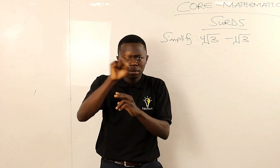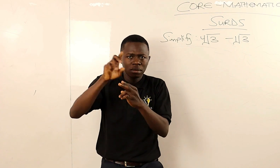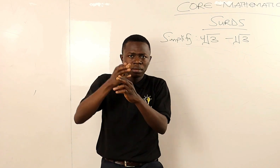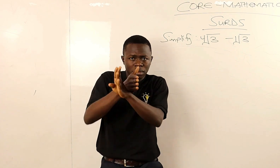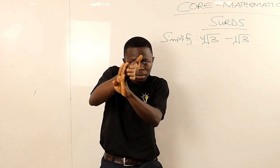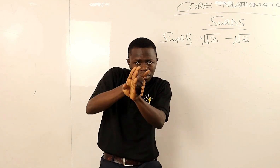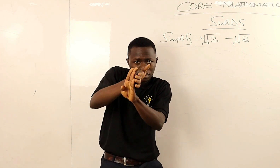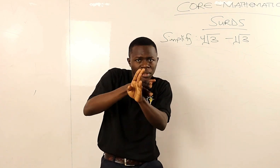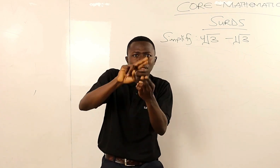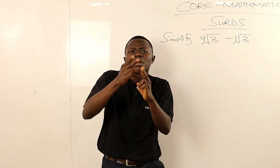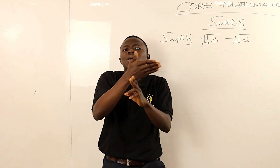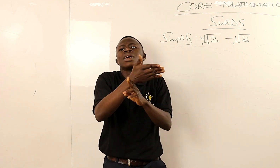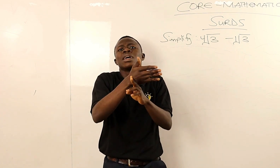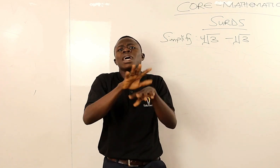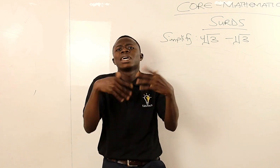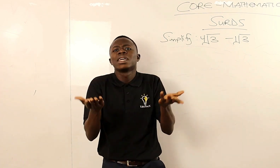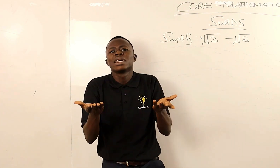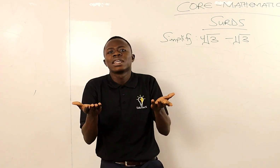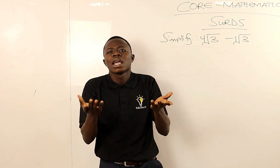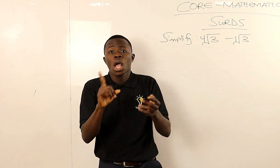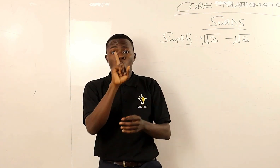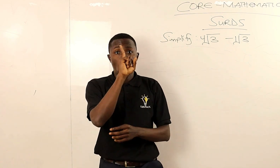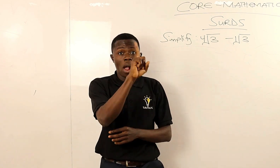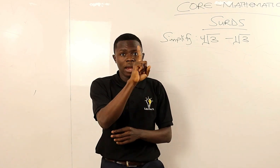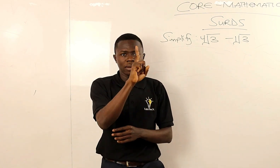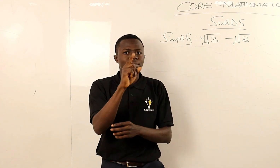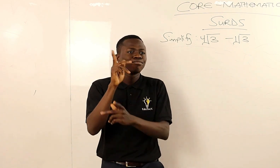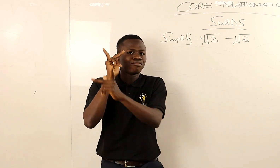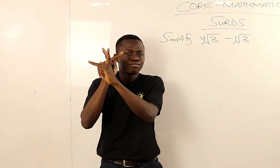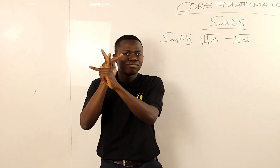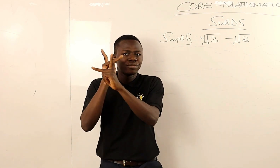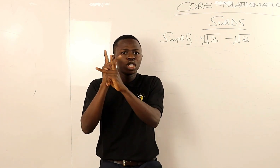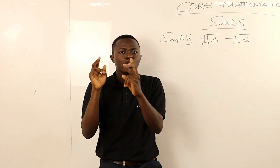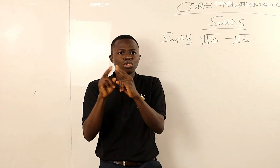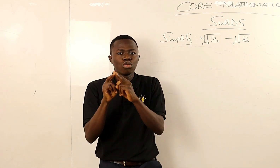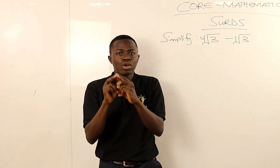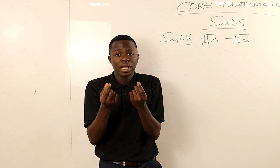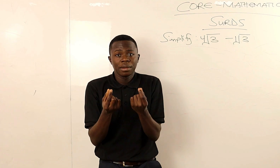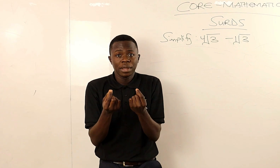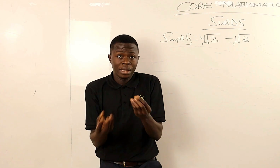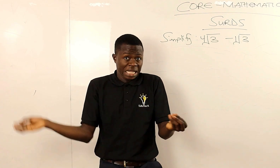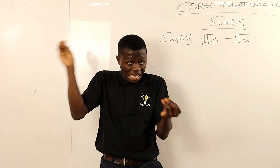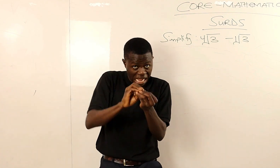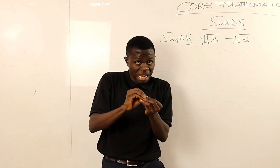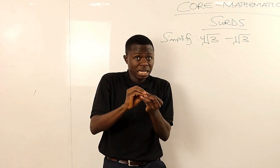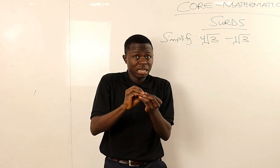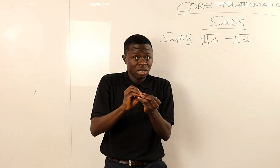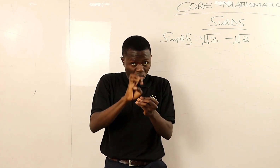number of the other term outside the square root sign is 1. So what do?